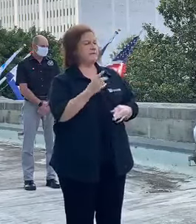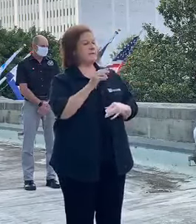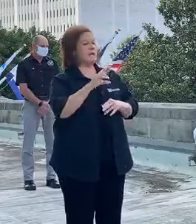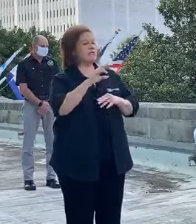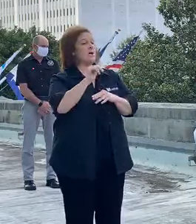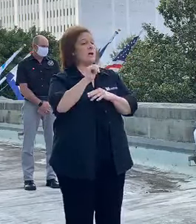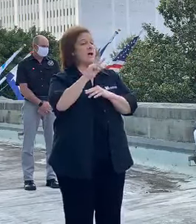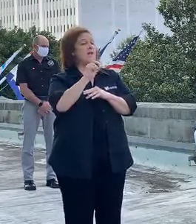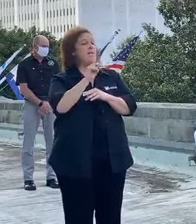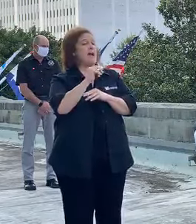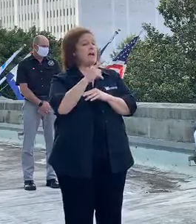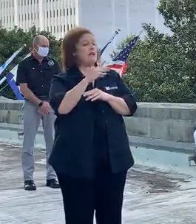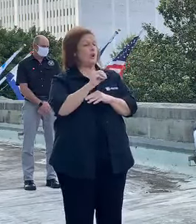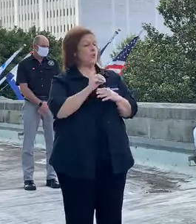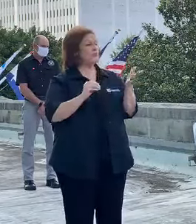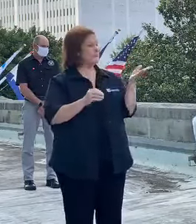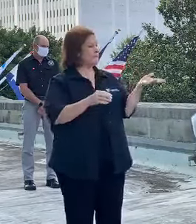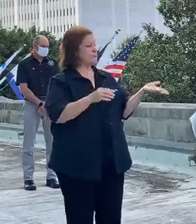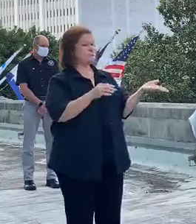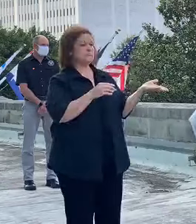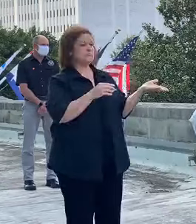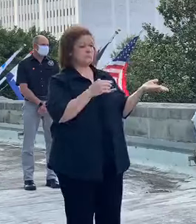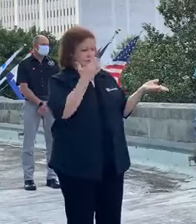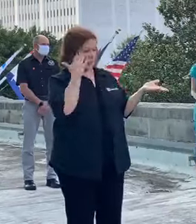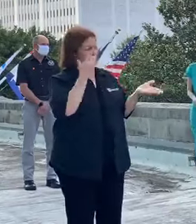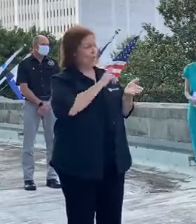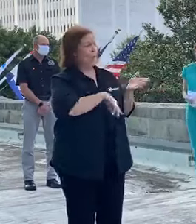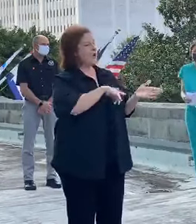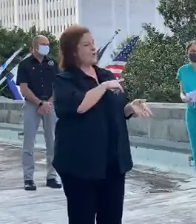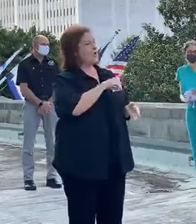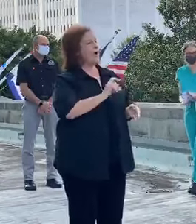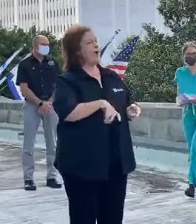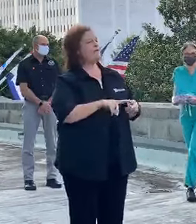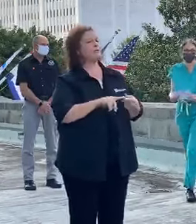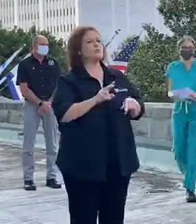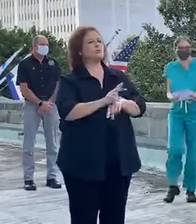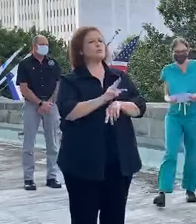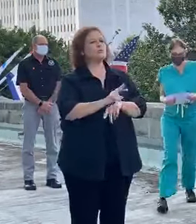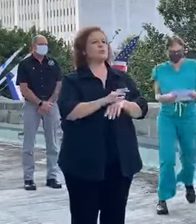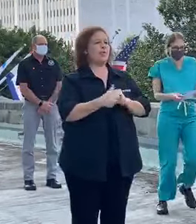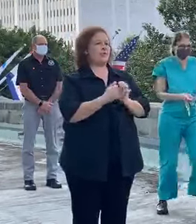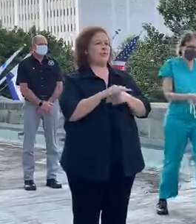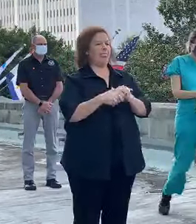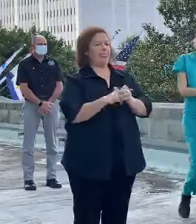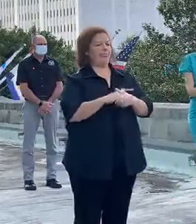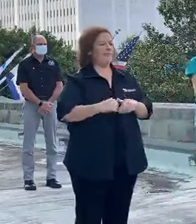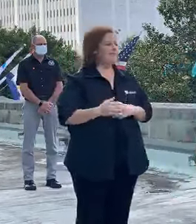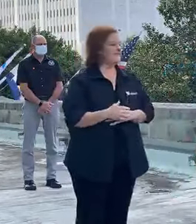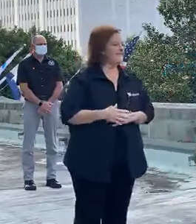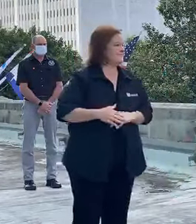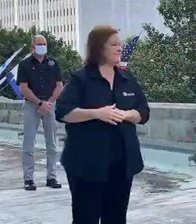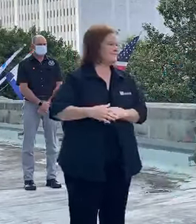this time, come forward. You know what? You need to use that because I was talking down. Yes, ma'am.